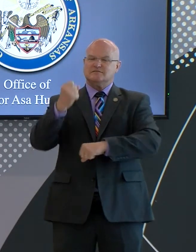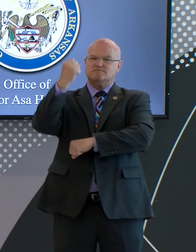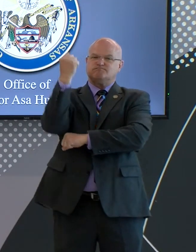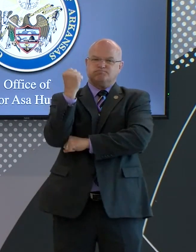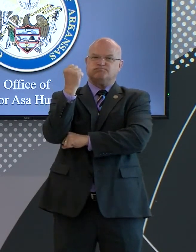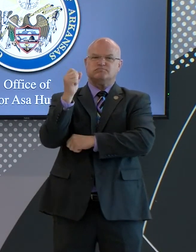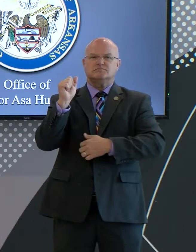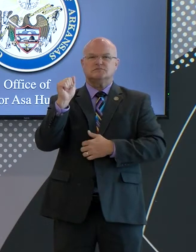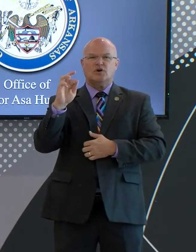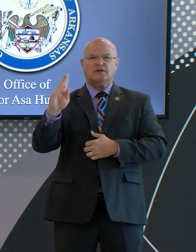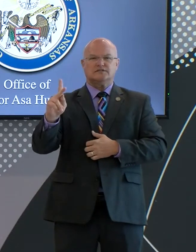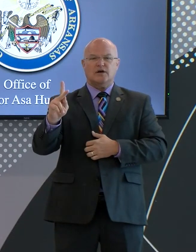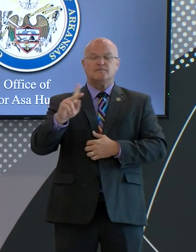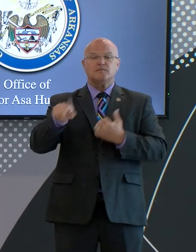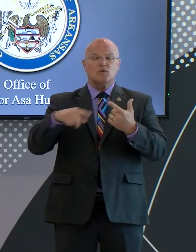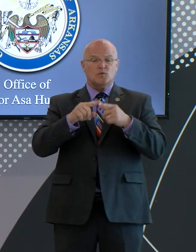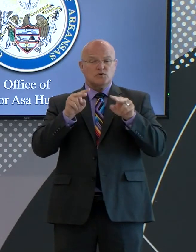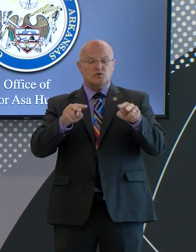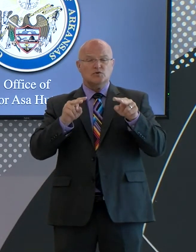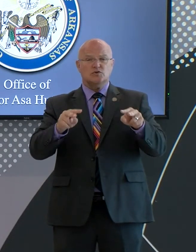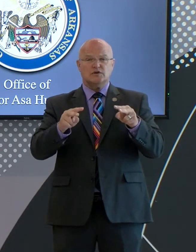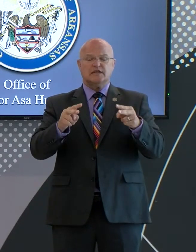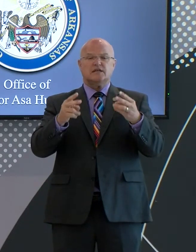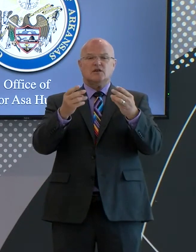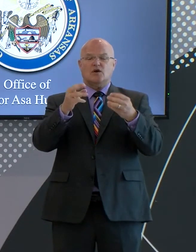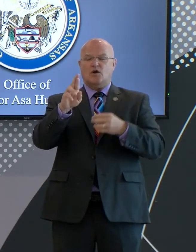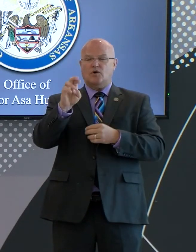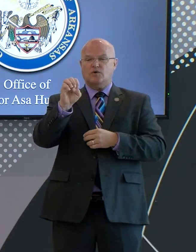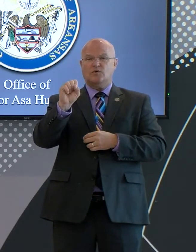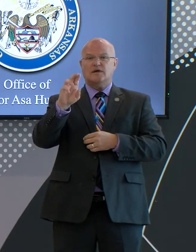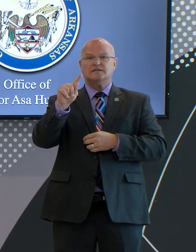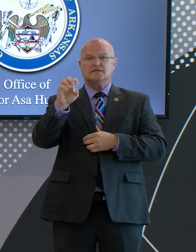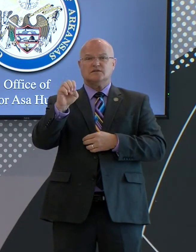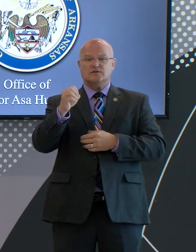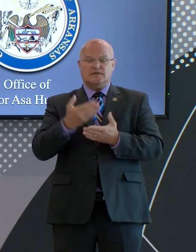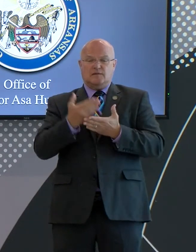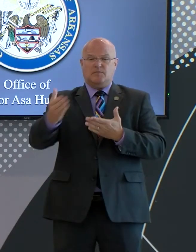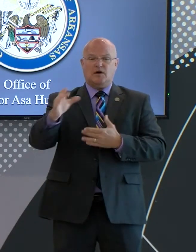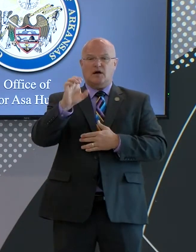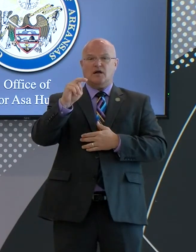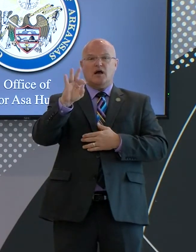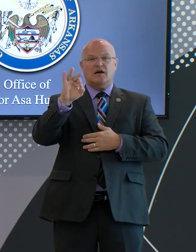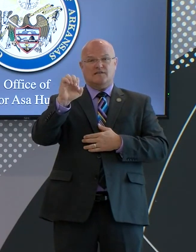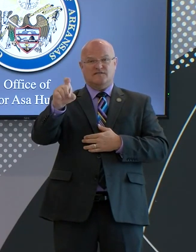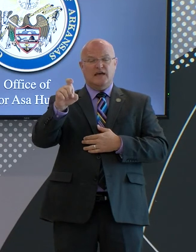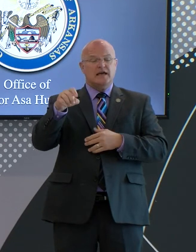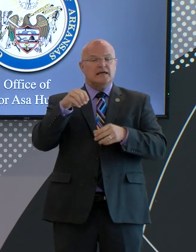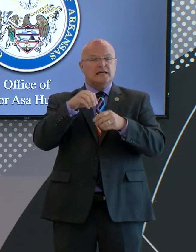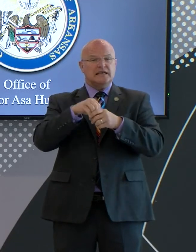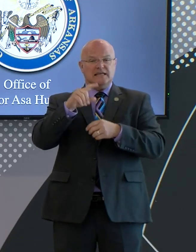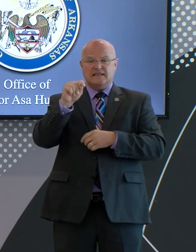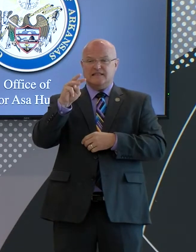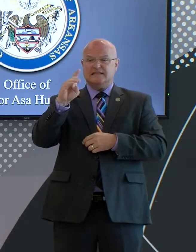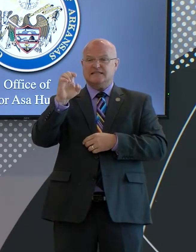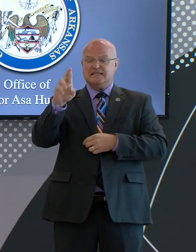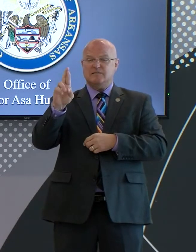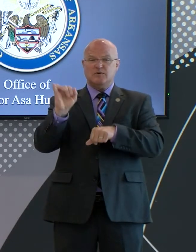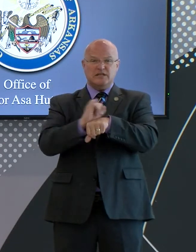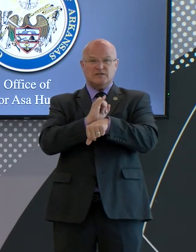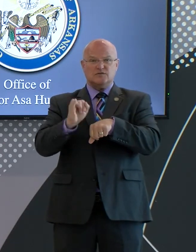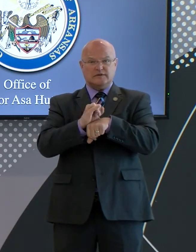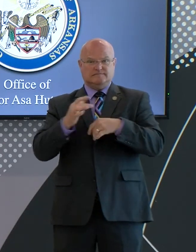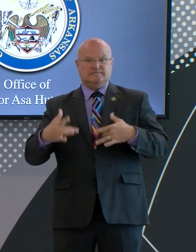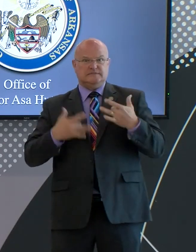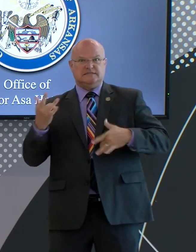South Arkansas. Whenever you look at Resolute that acquired Conifex in the timber industry, and they're